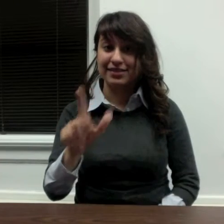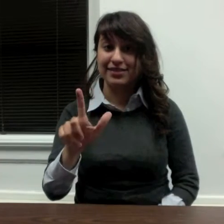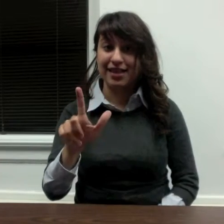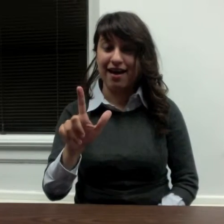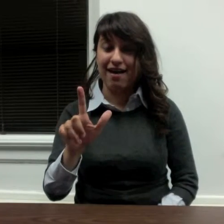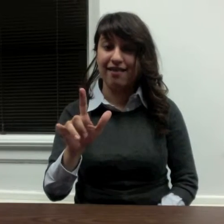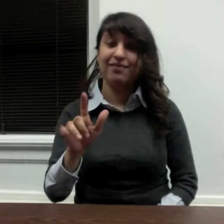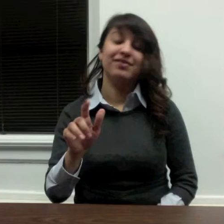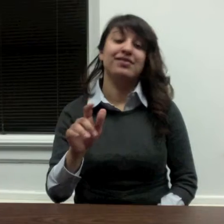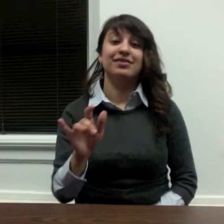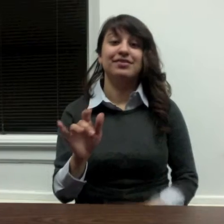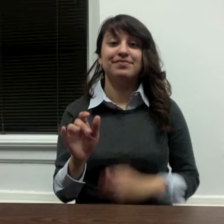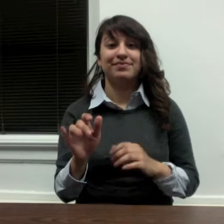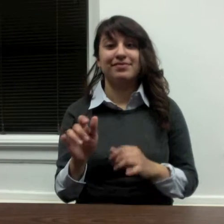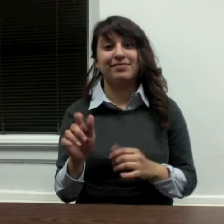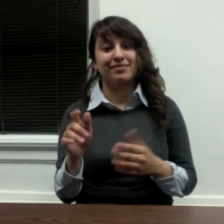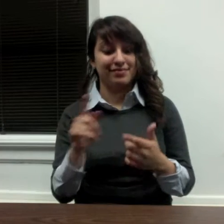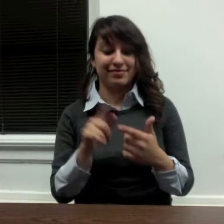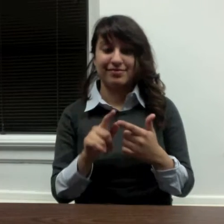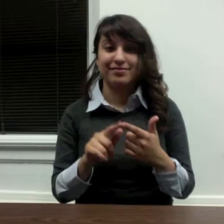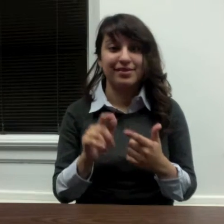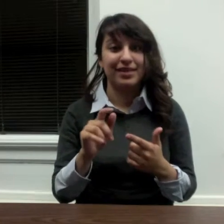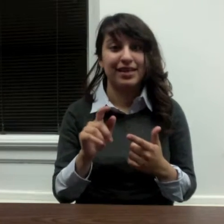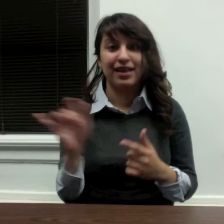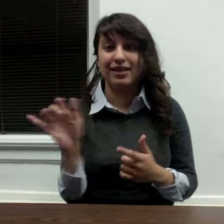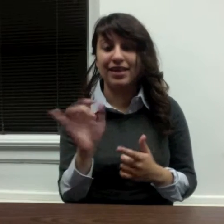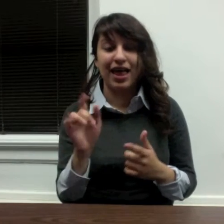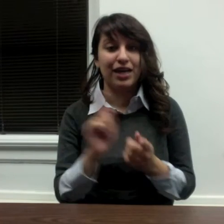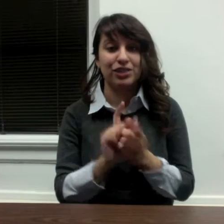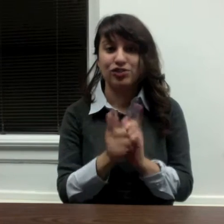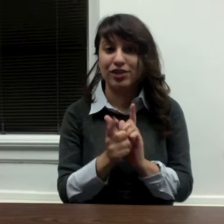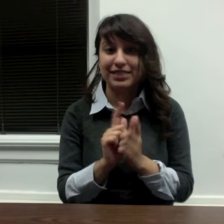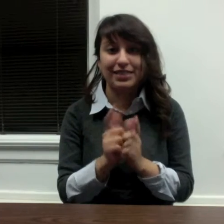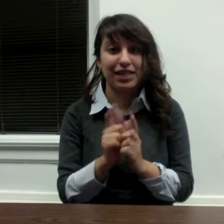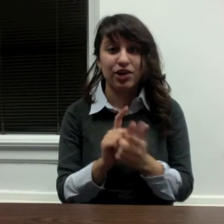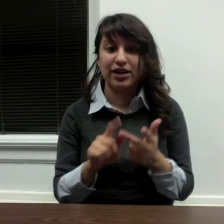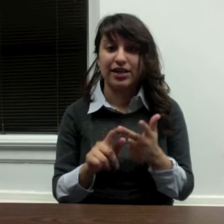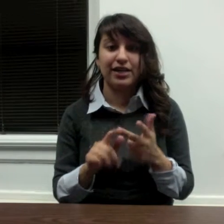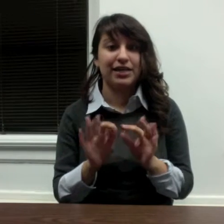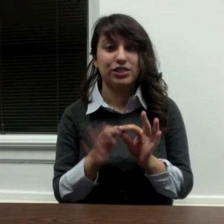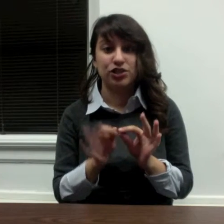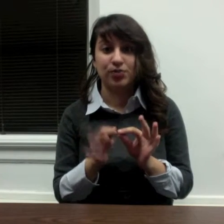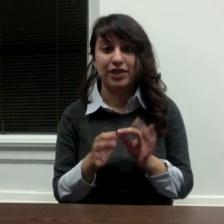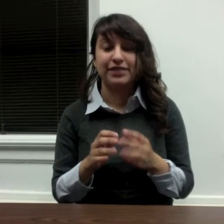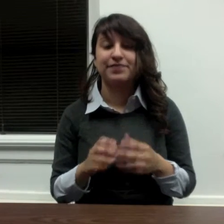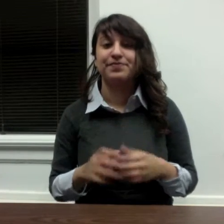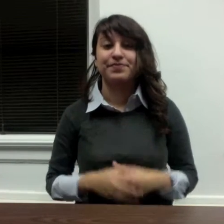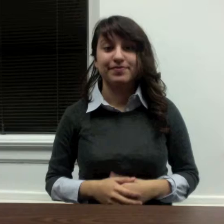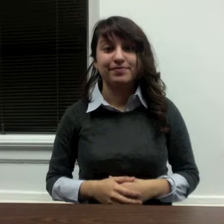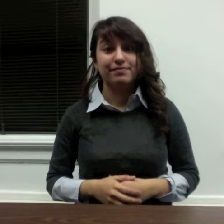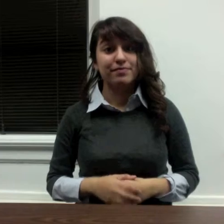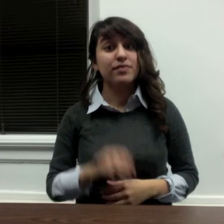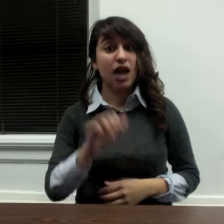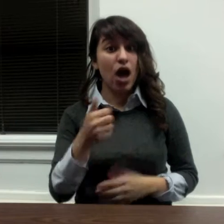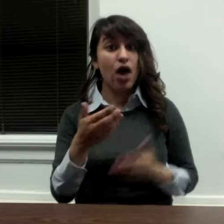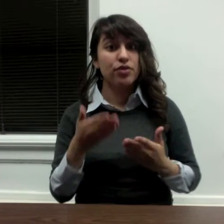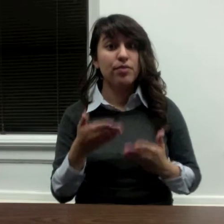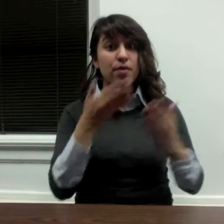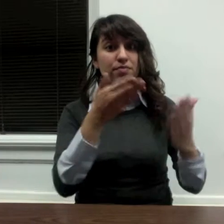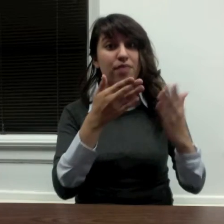And then we had another proposal submitted that sounded fascinating. The title of